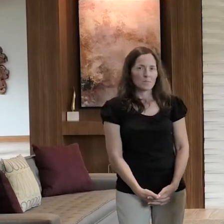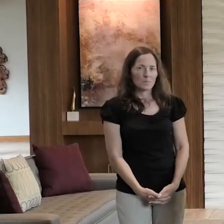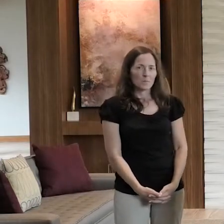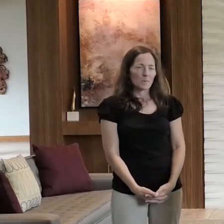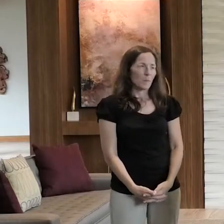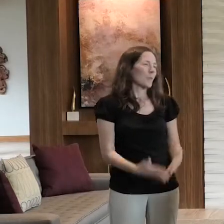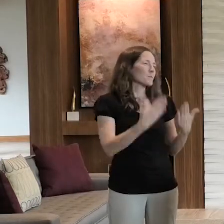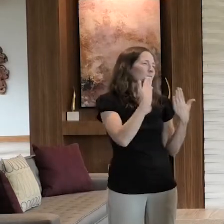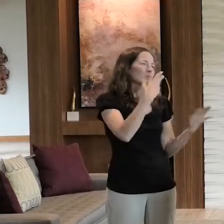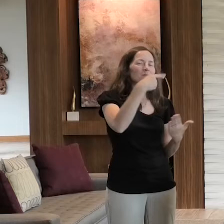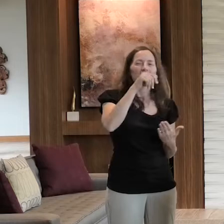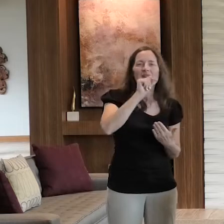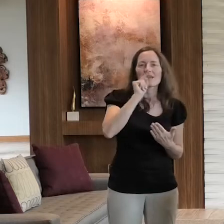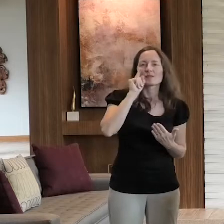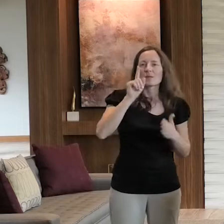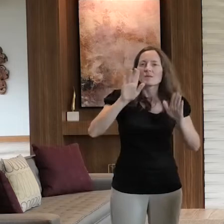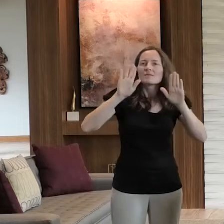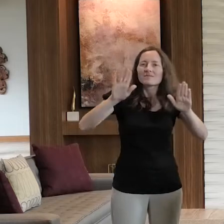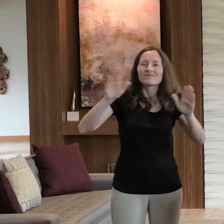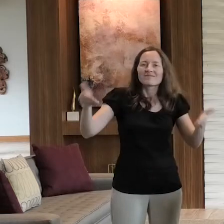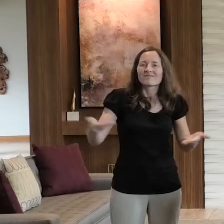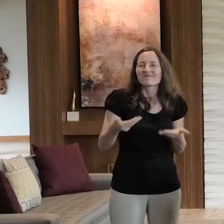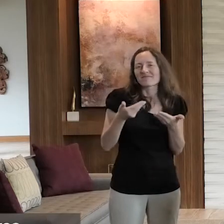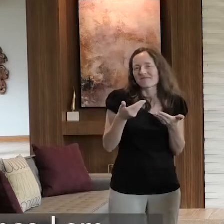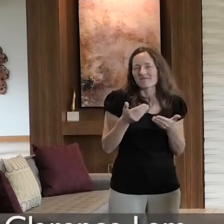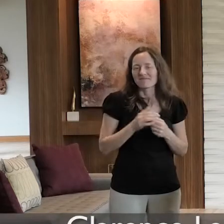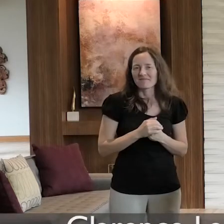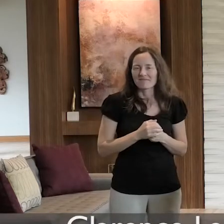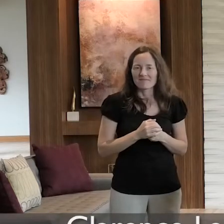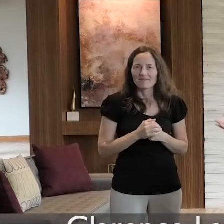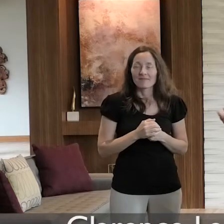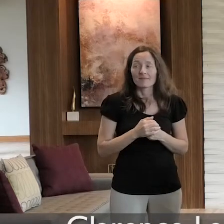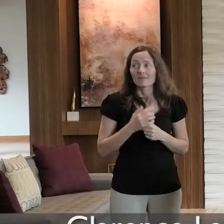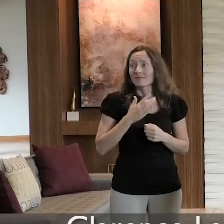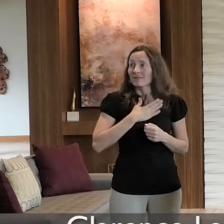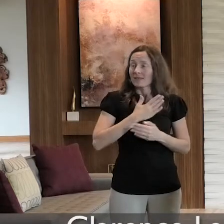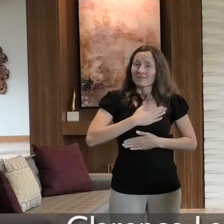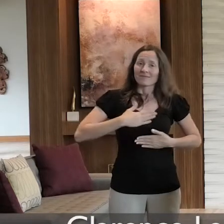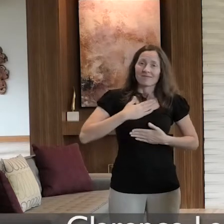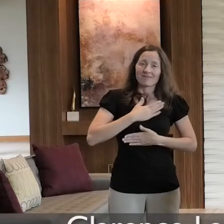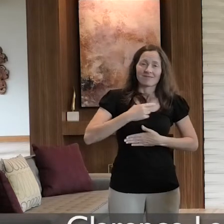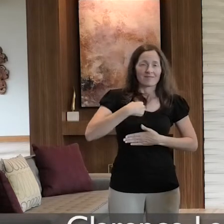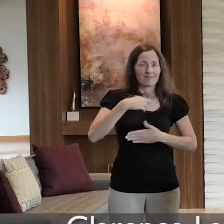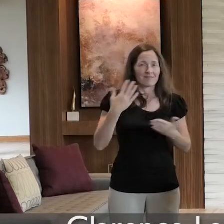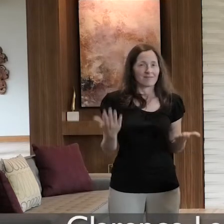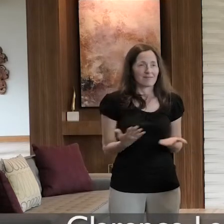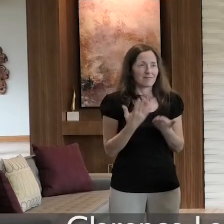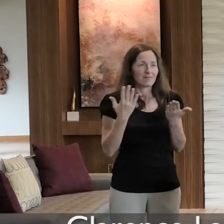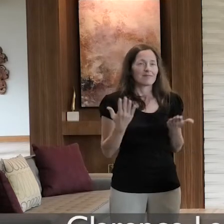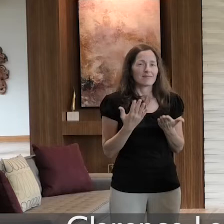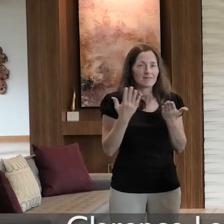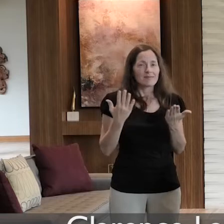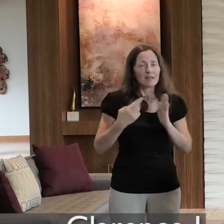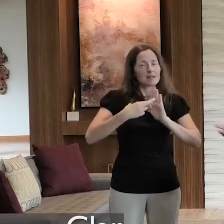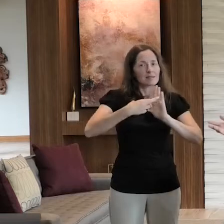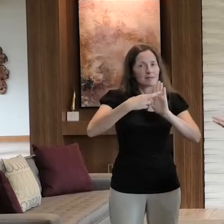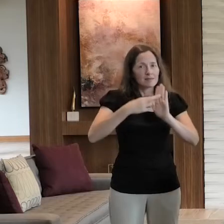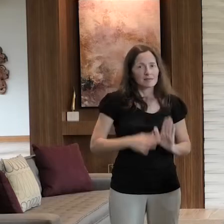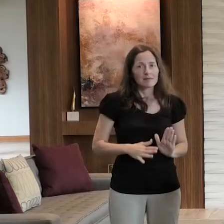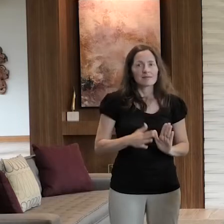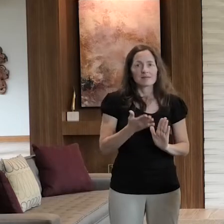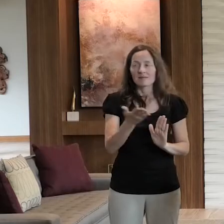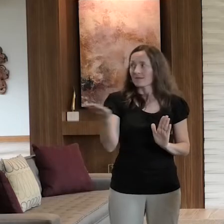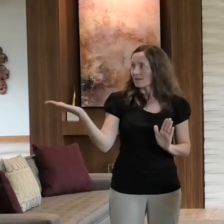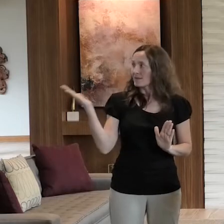Thank you, Pat, for that wonderful introduction, and it's really a pleasure to be here on behalf of my colleagues from District 12. We have Delegate